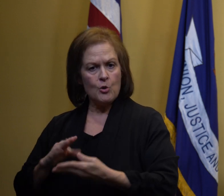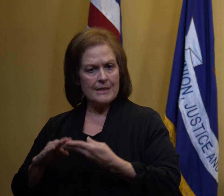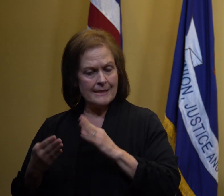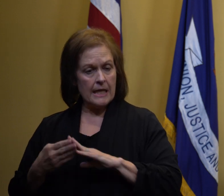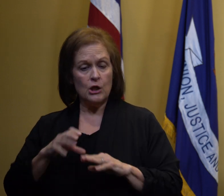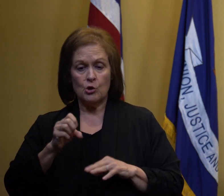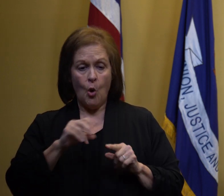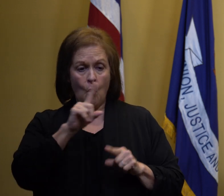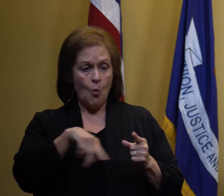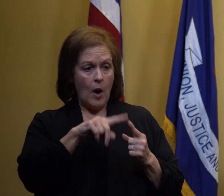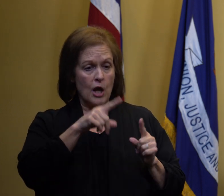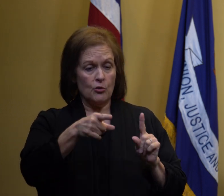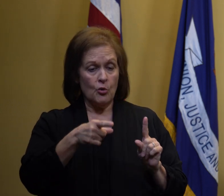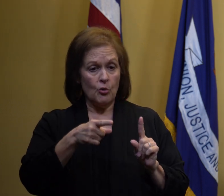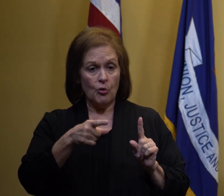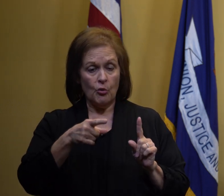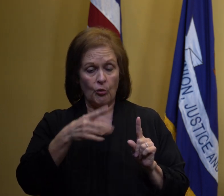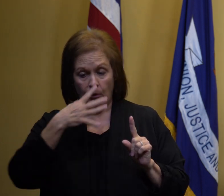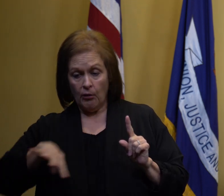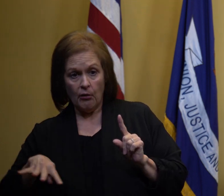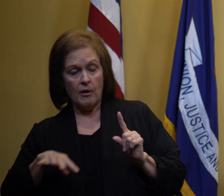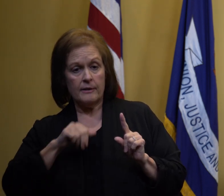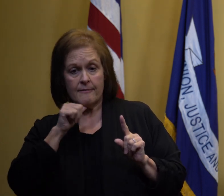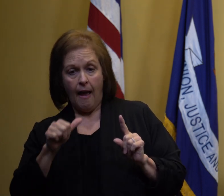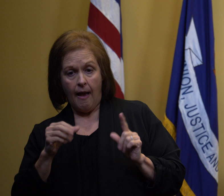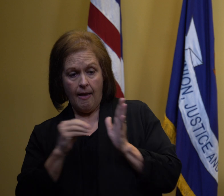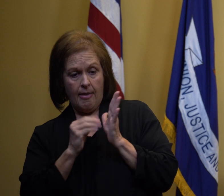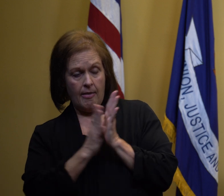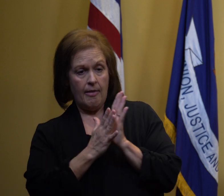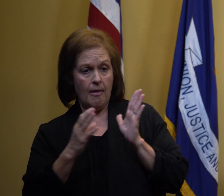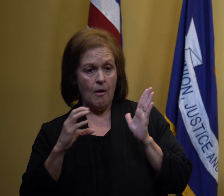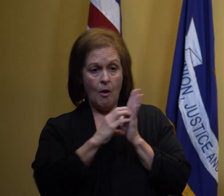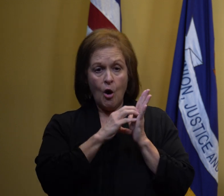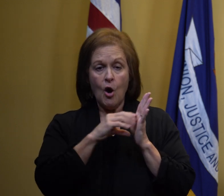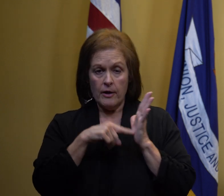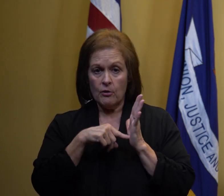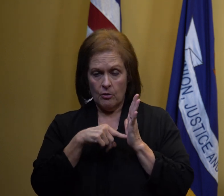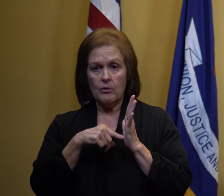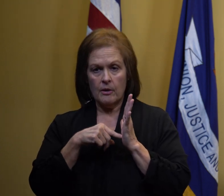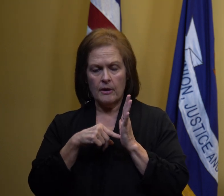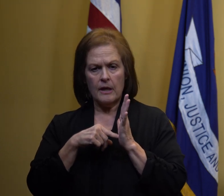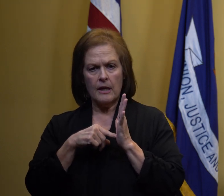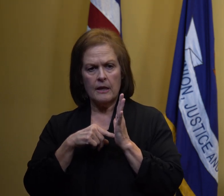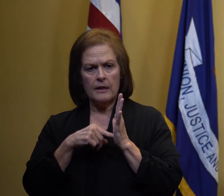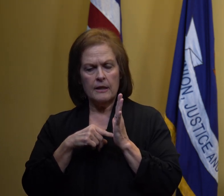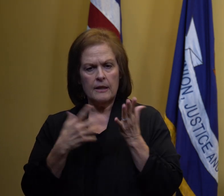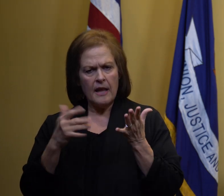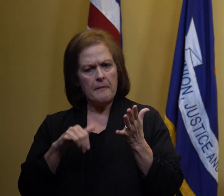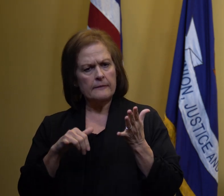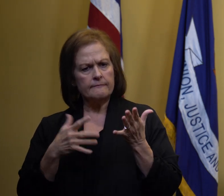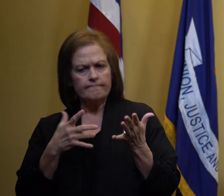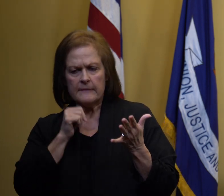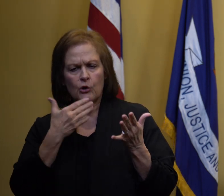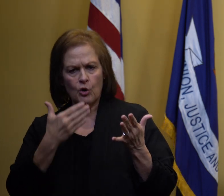out intentionally, it's not a shot across the bow just for my administration, but it's the hardworking men and